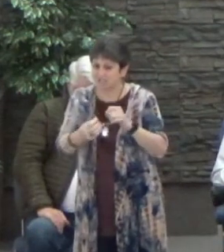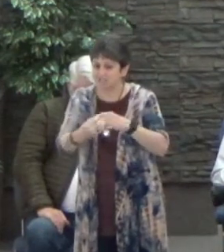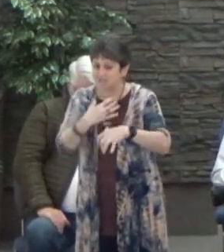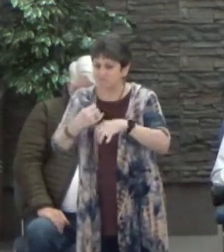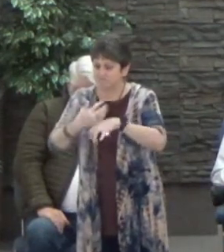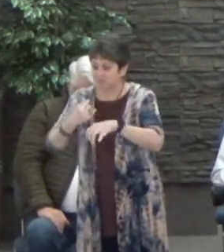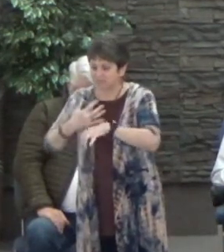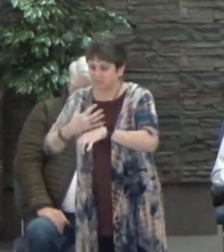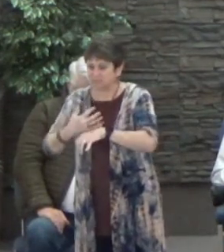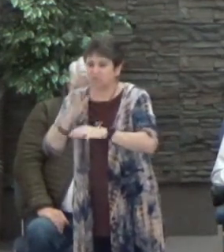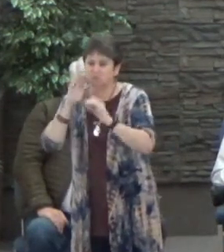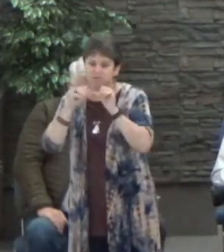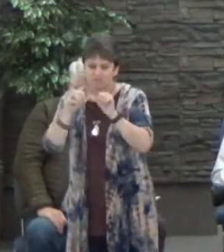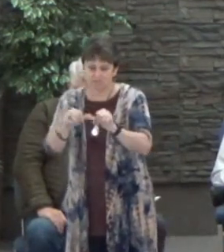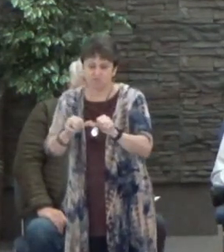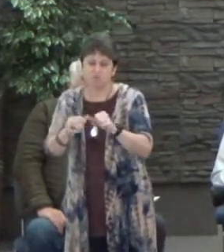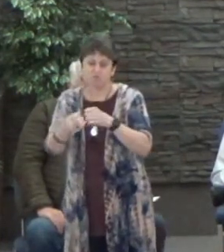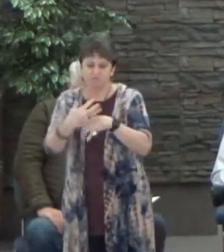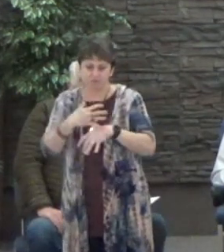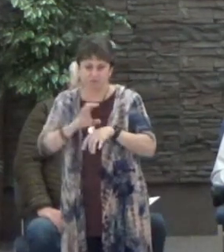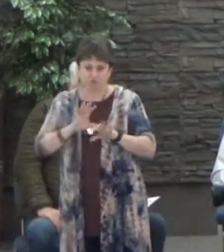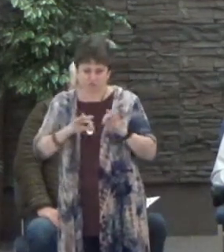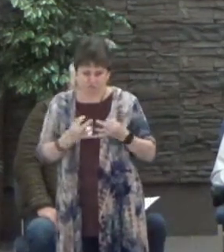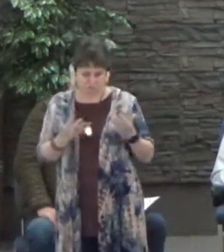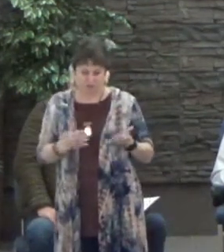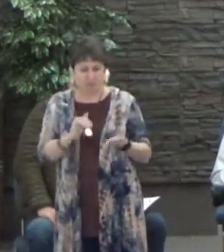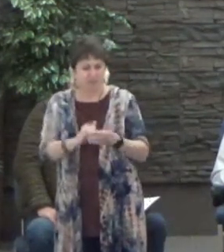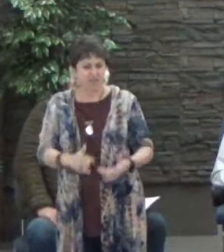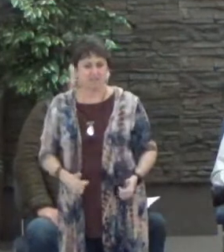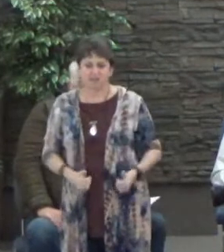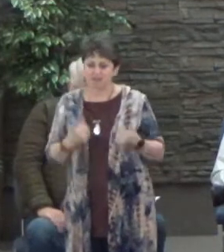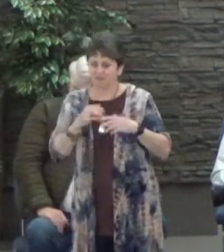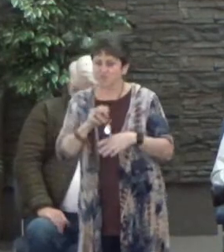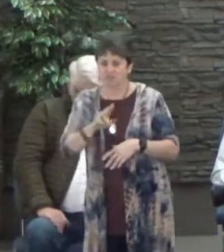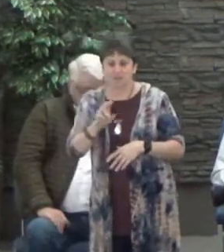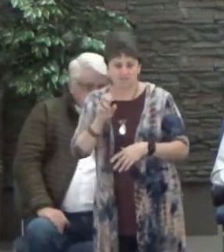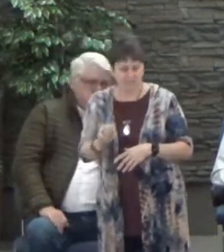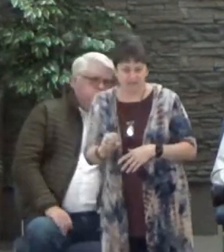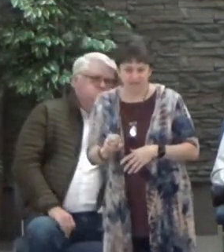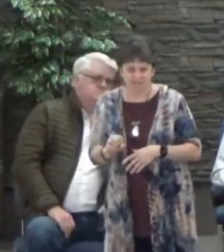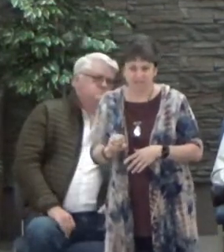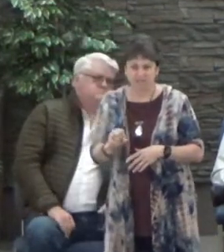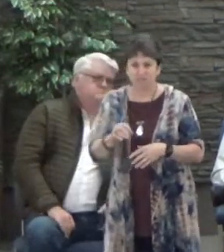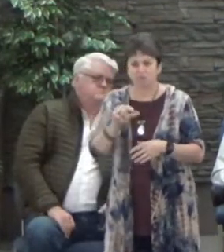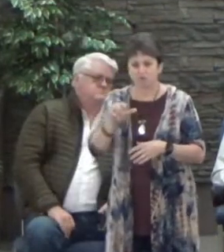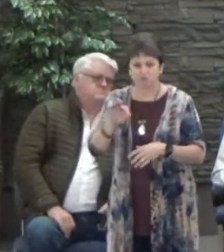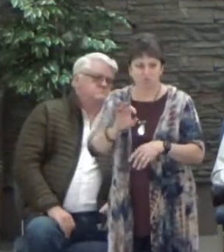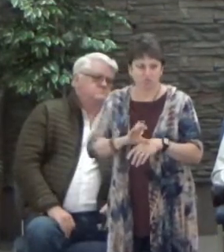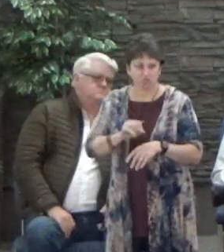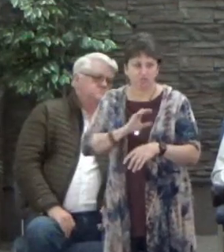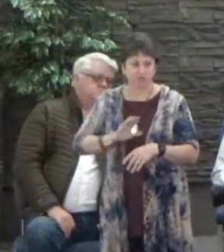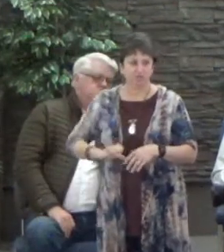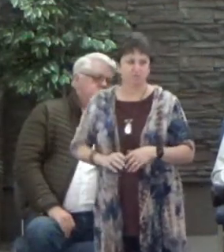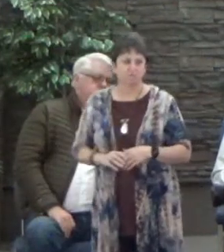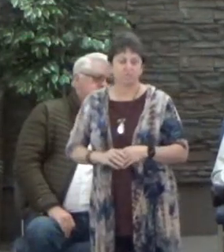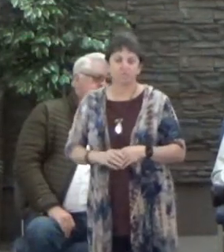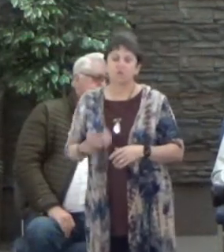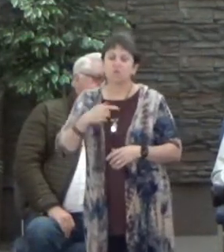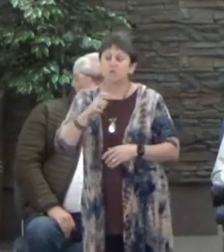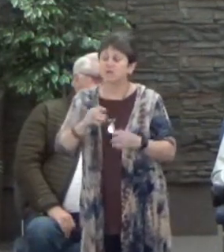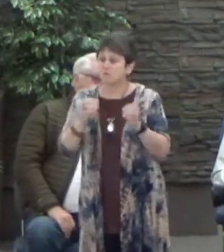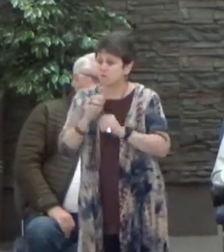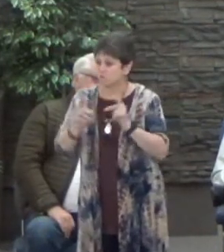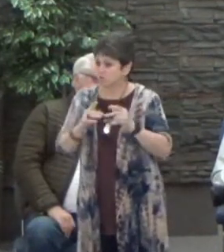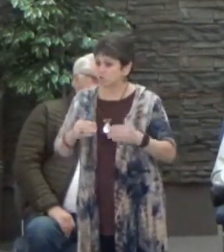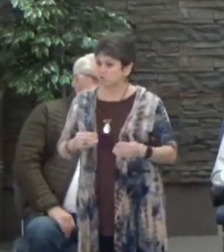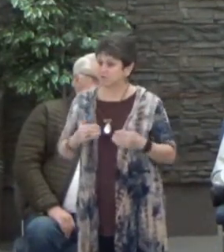us and will continue to do so. That's life in these United States and in the Great Falls Church of Christ. We need more people